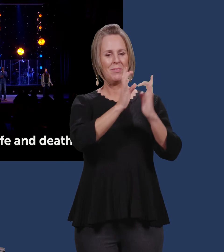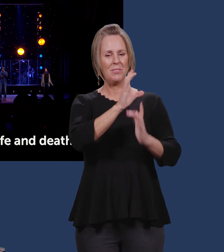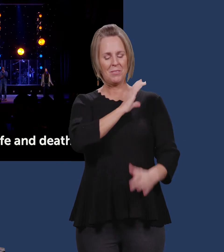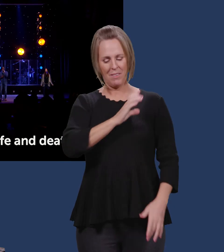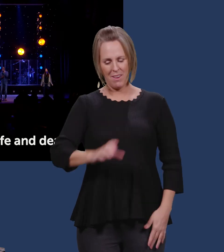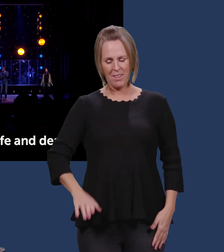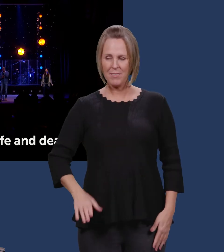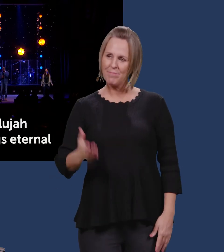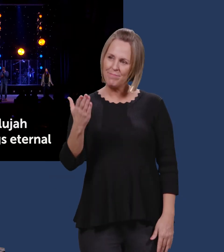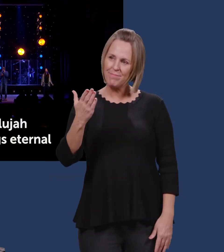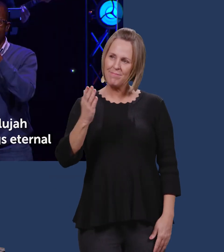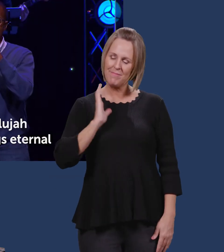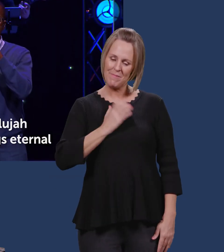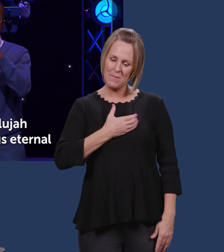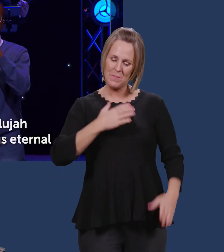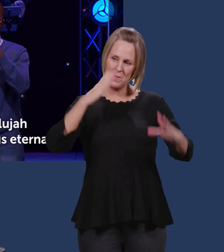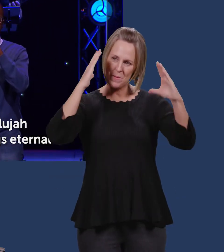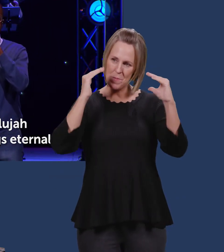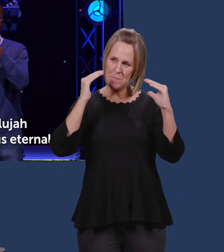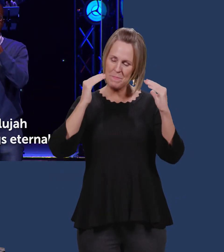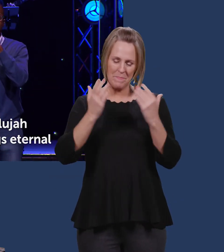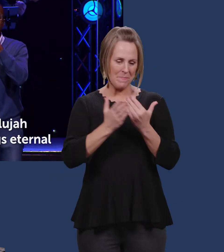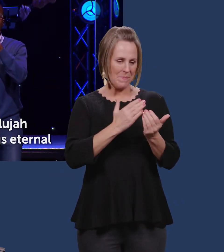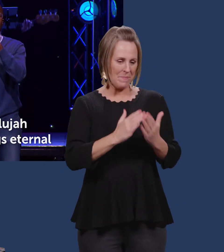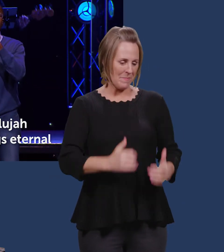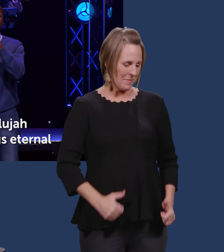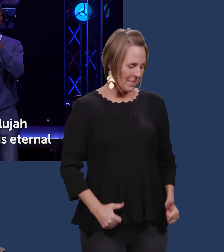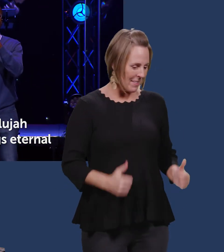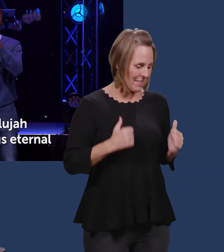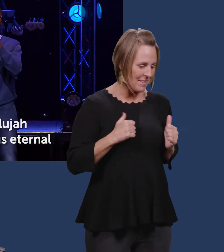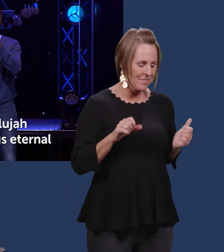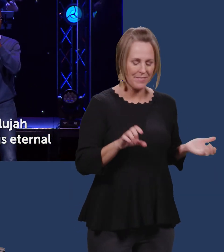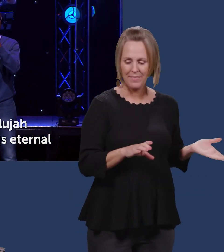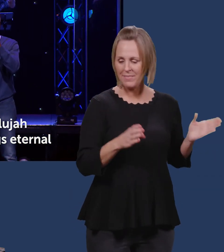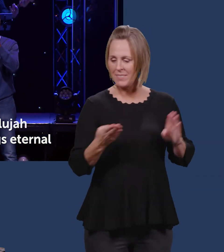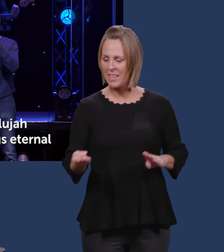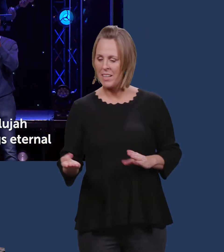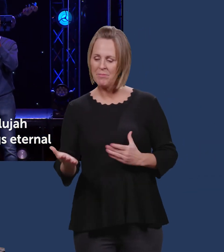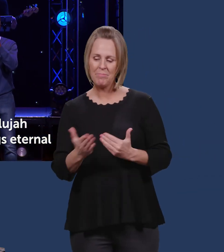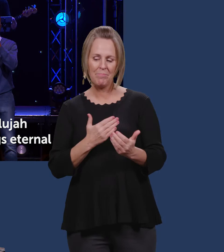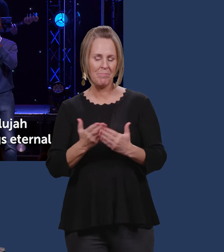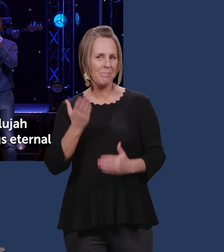and death. Oh, say